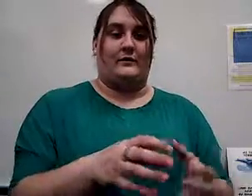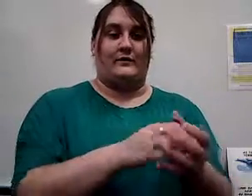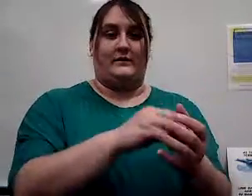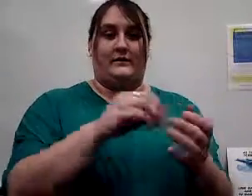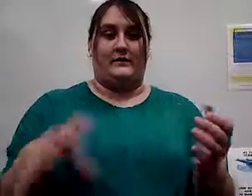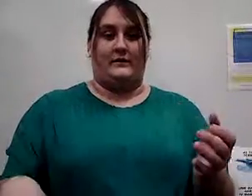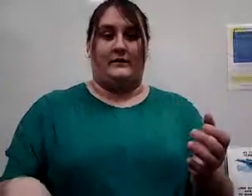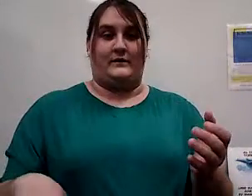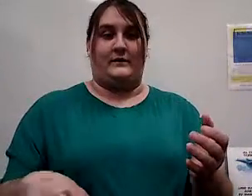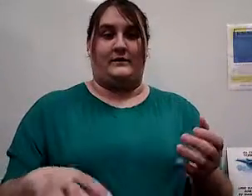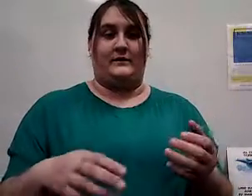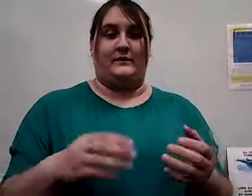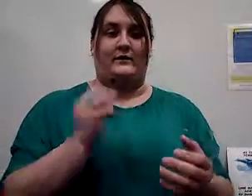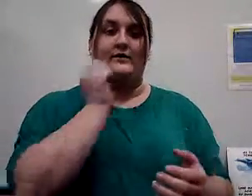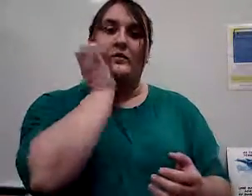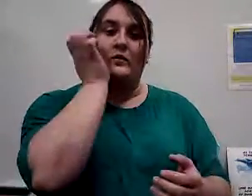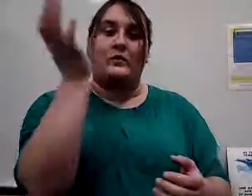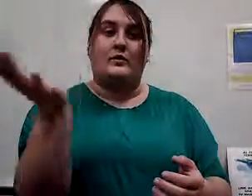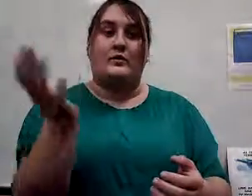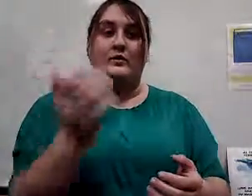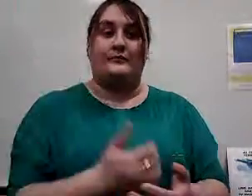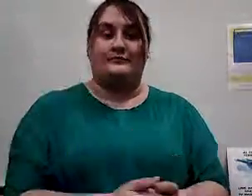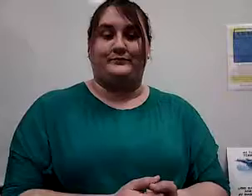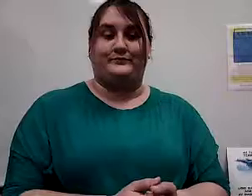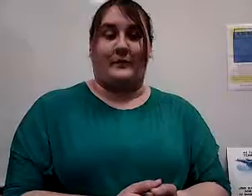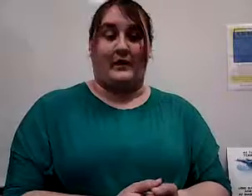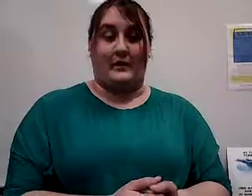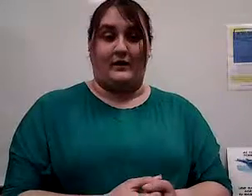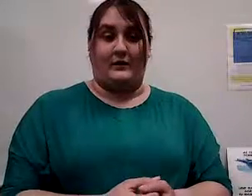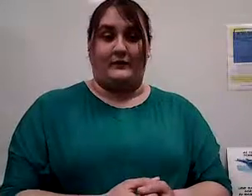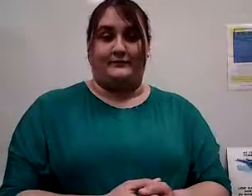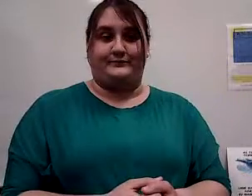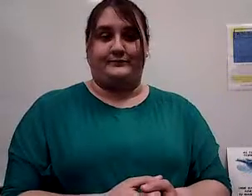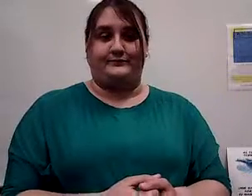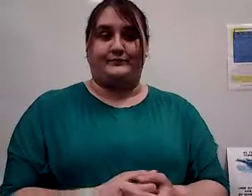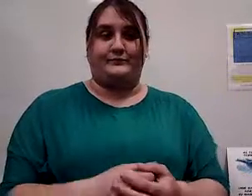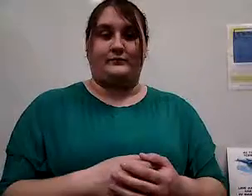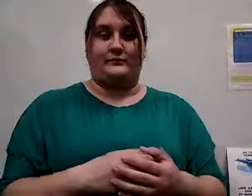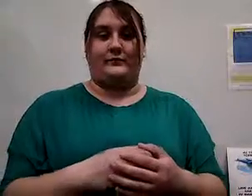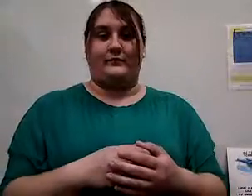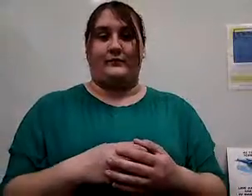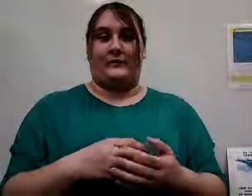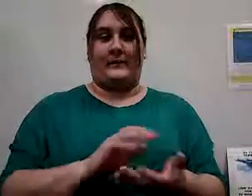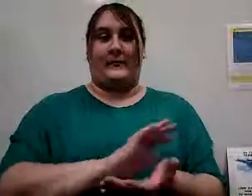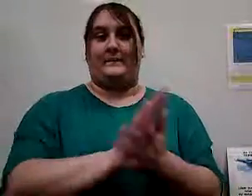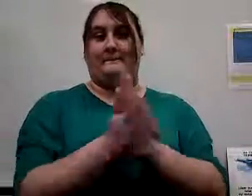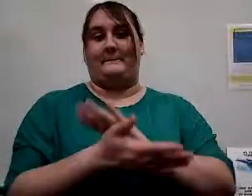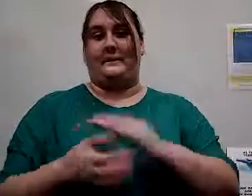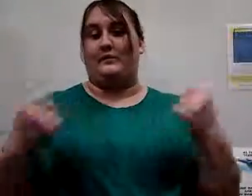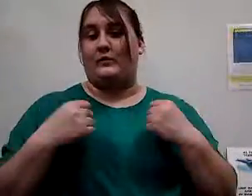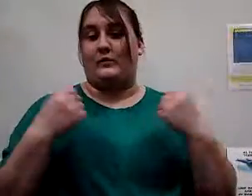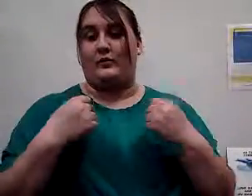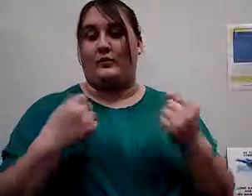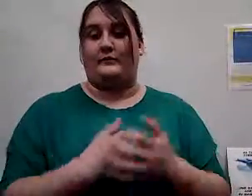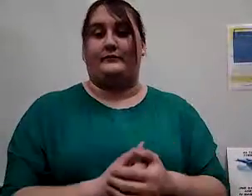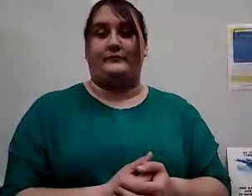to say take the heat out of it? Cool it. If you cool water vapor, it turns into liquid. If you cool liquid, it turns into